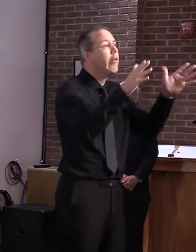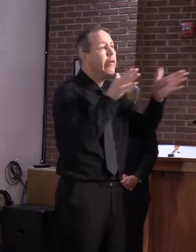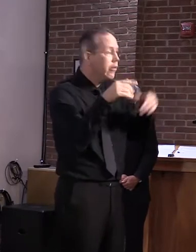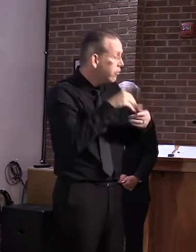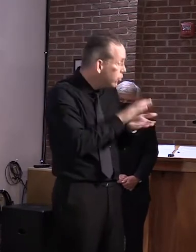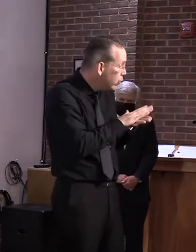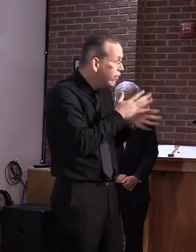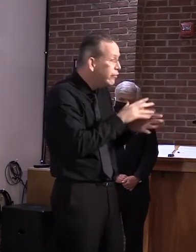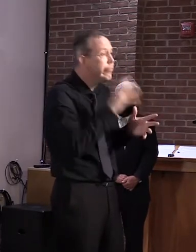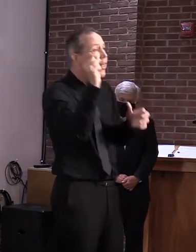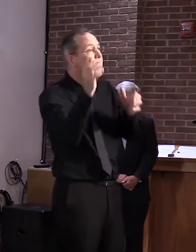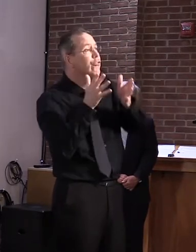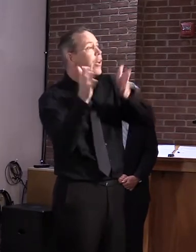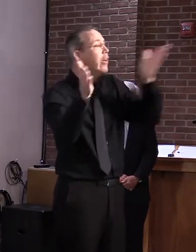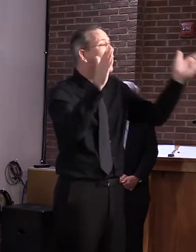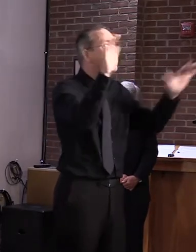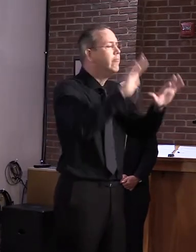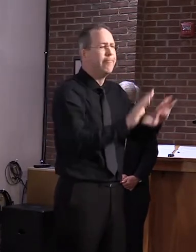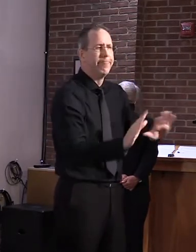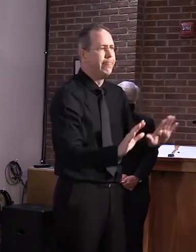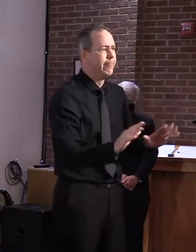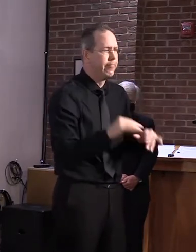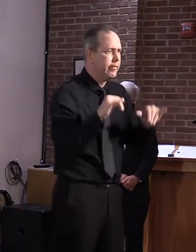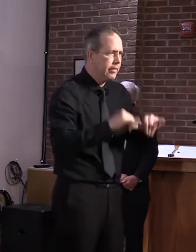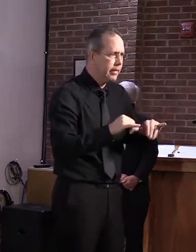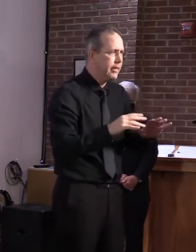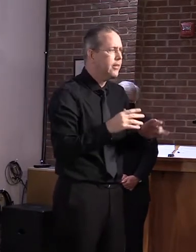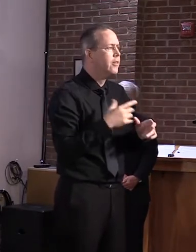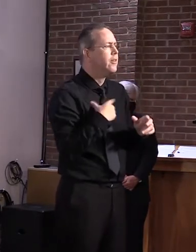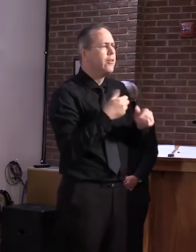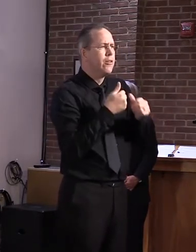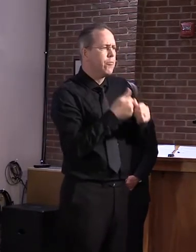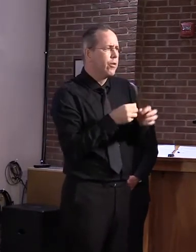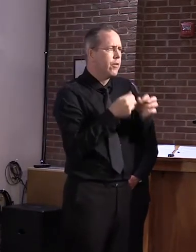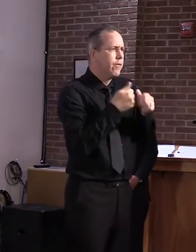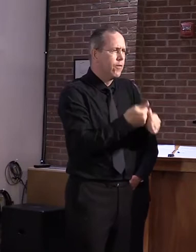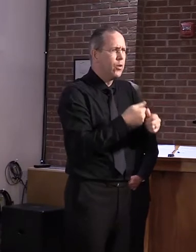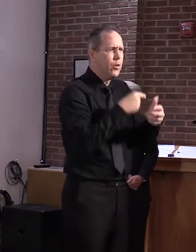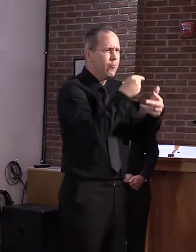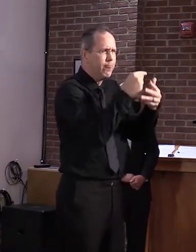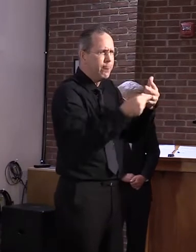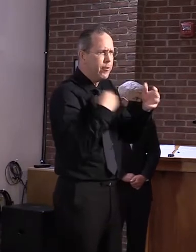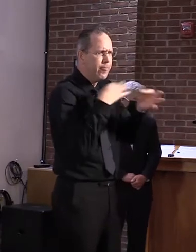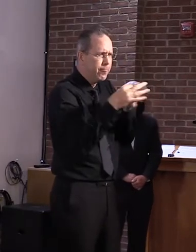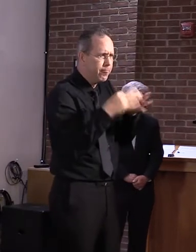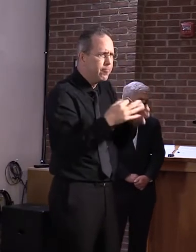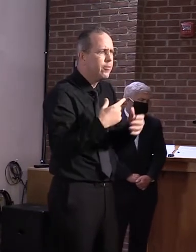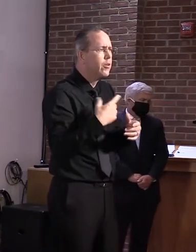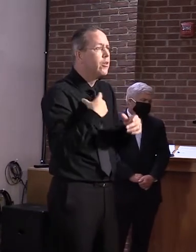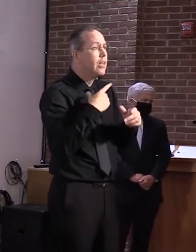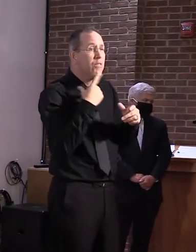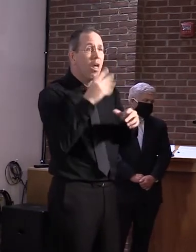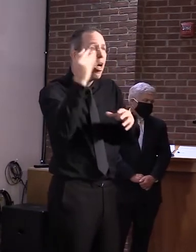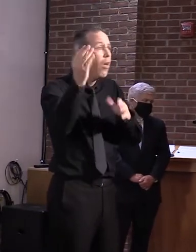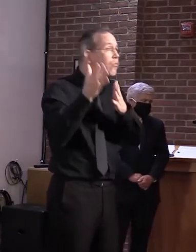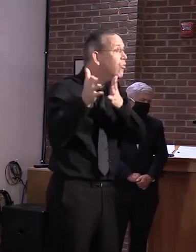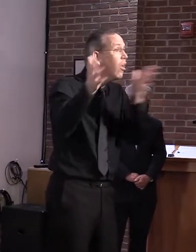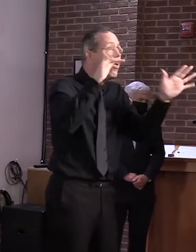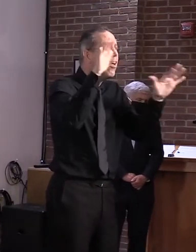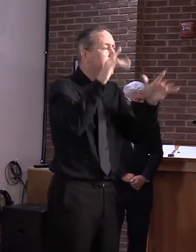higher authority within the institution to make sure we're minimizing the risk to our employees. But the same would be true for our